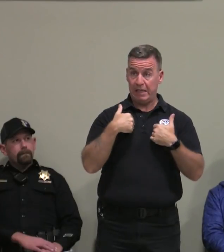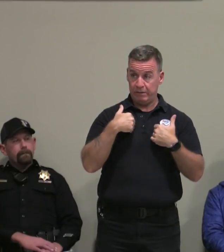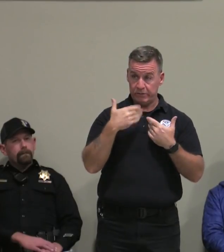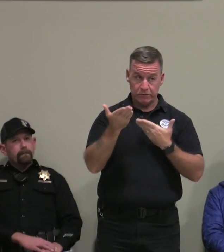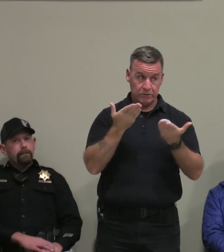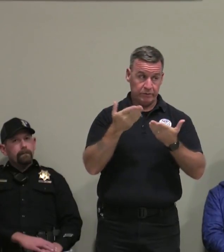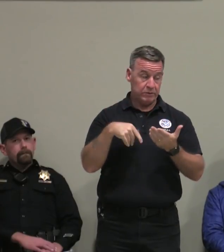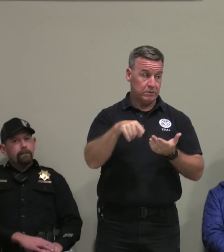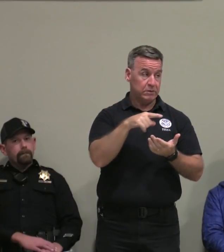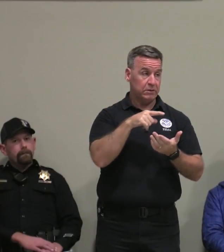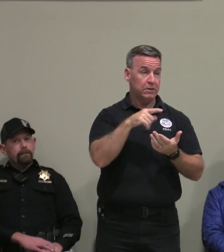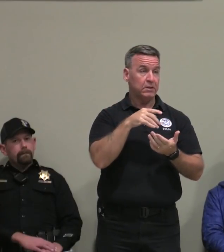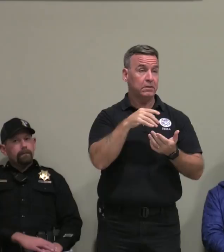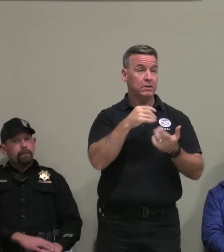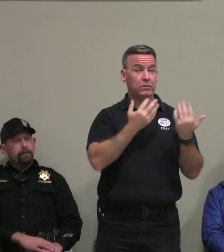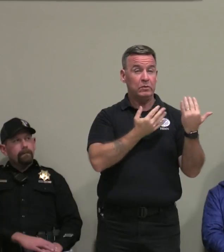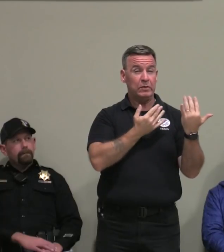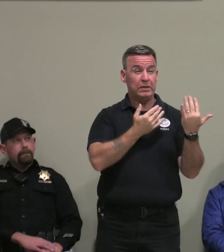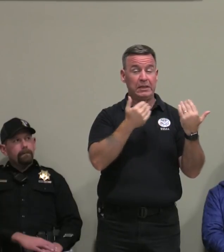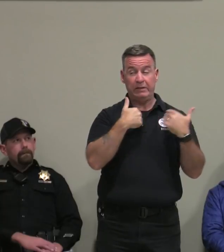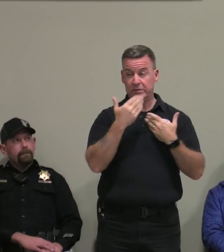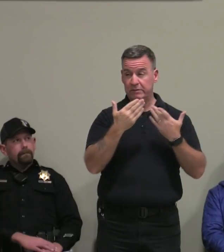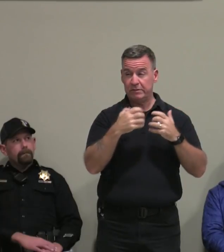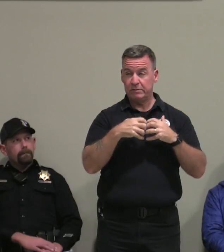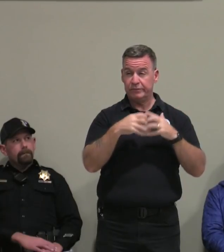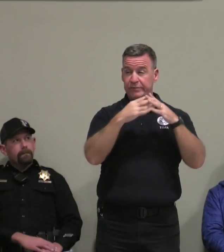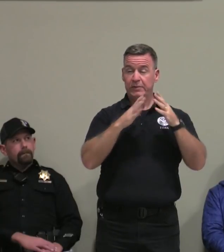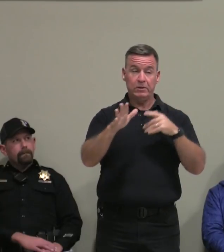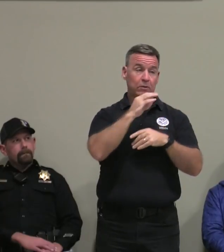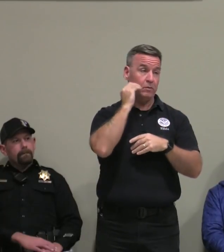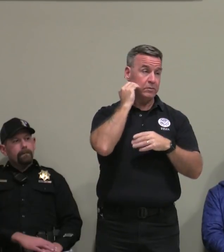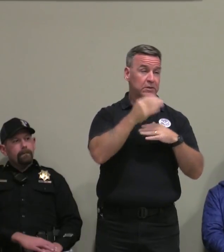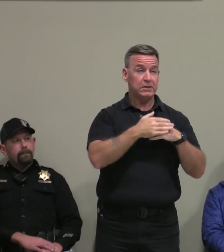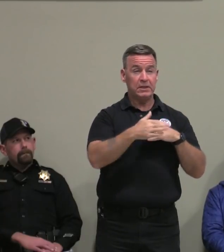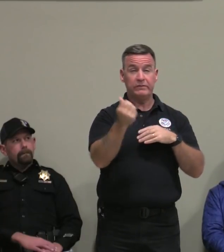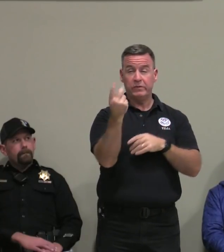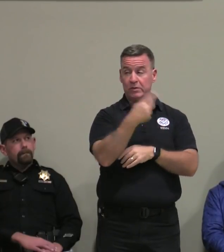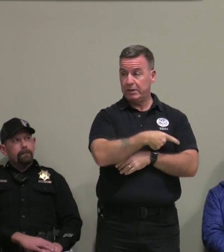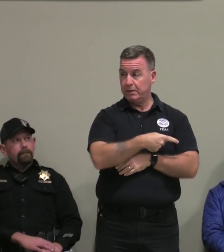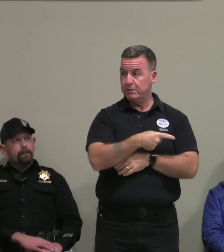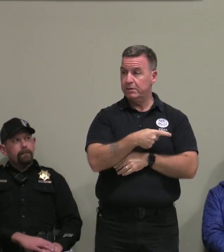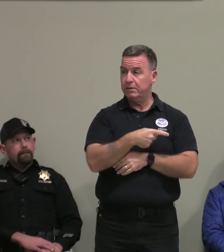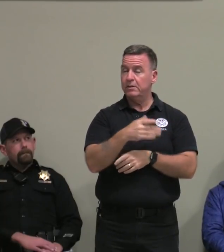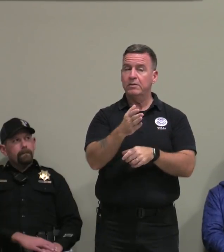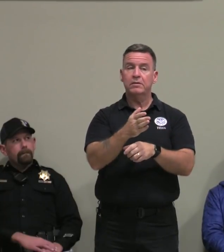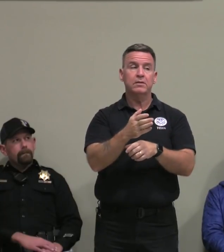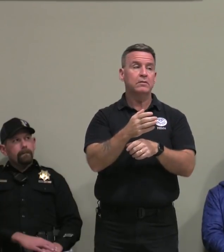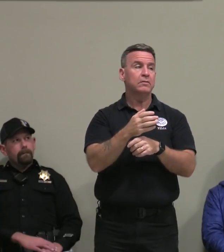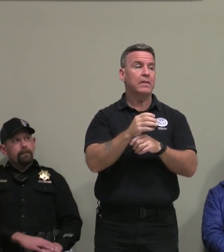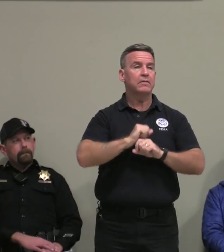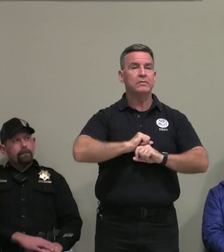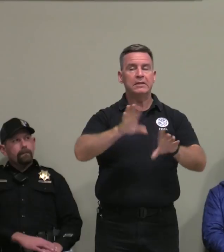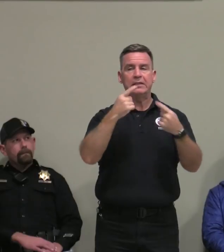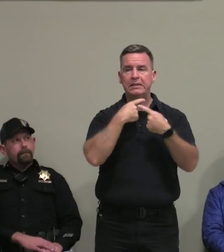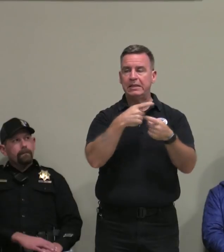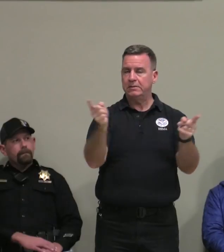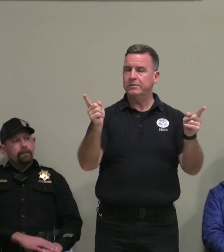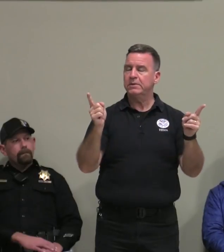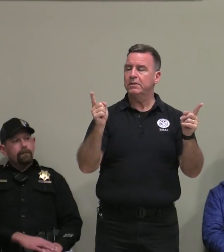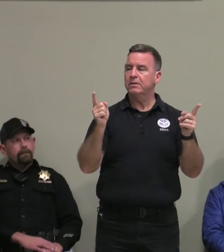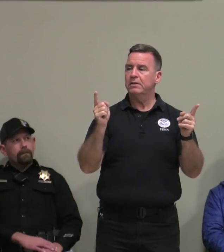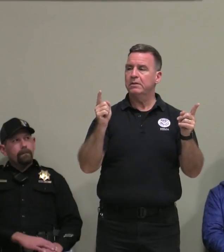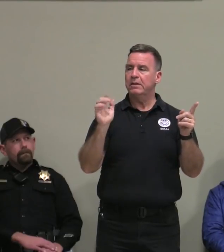service and are waiting to have service restored to your homes, in the next several days, we will be getting out with announcements on how